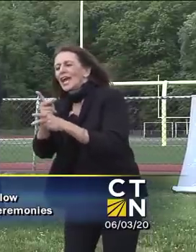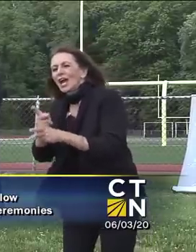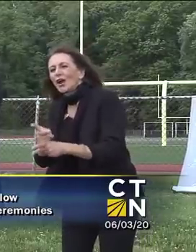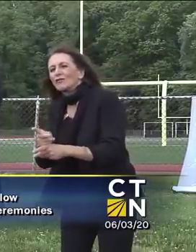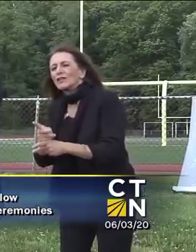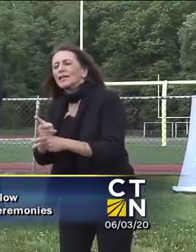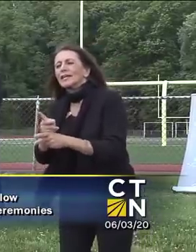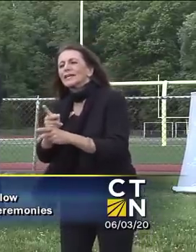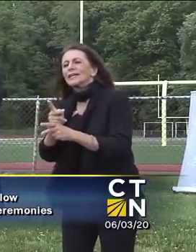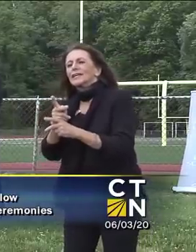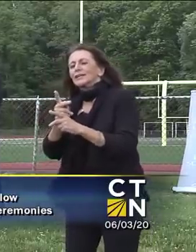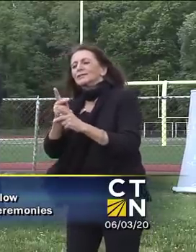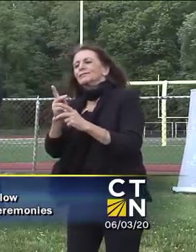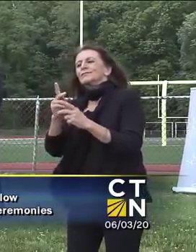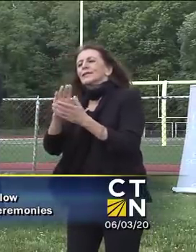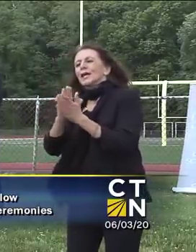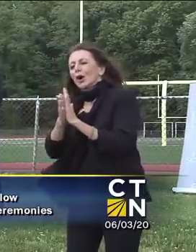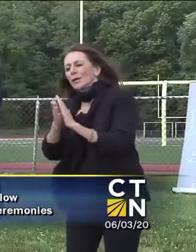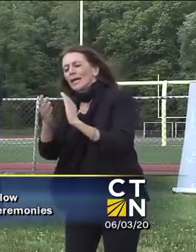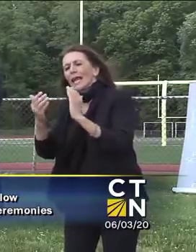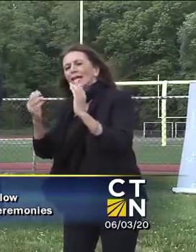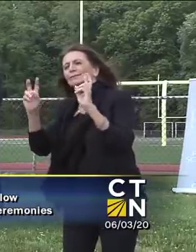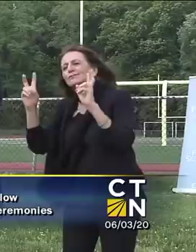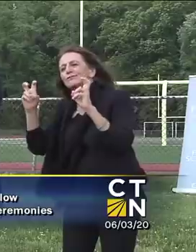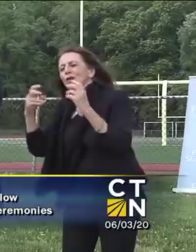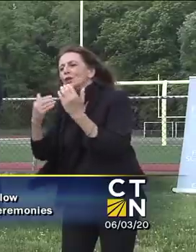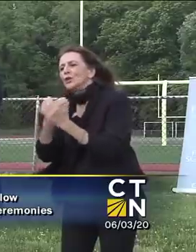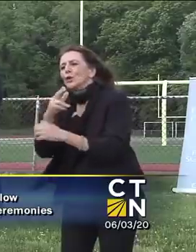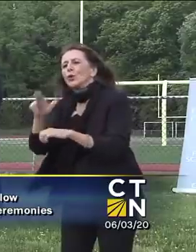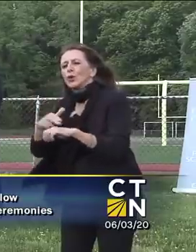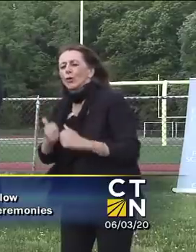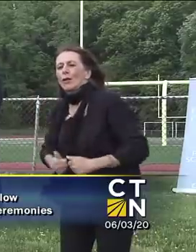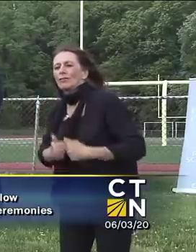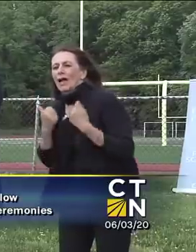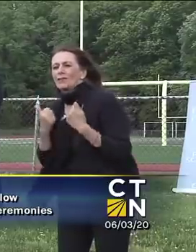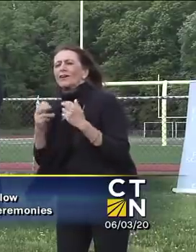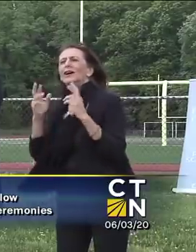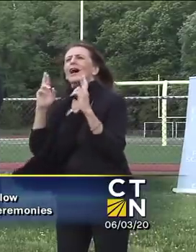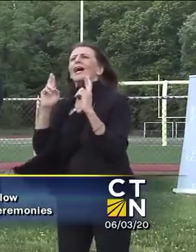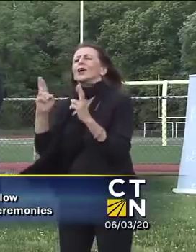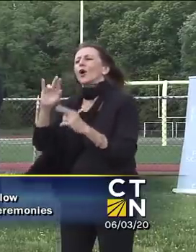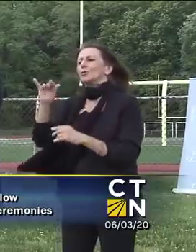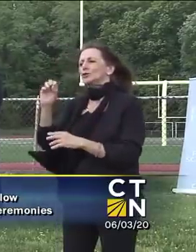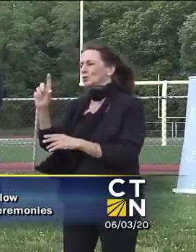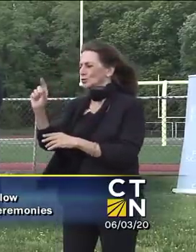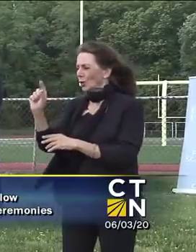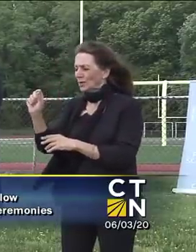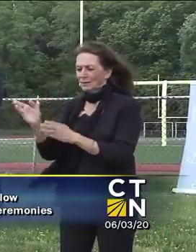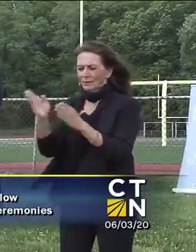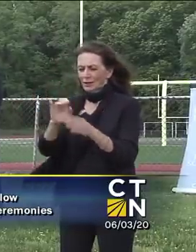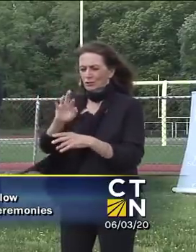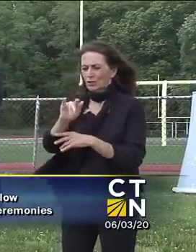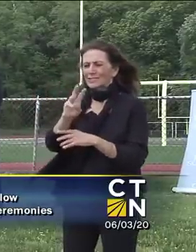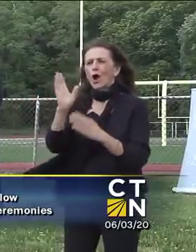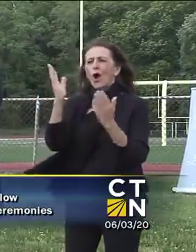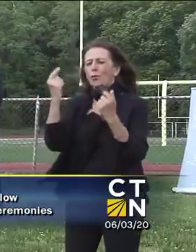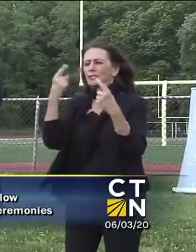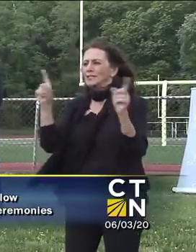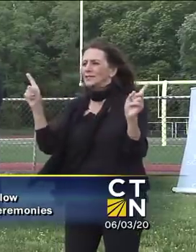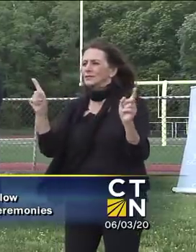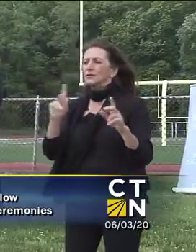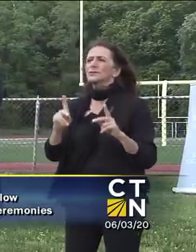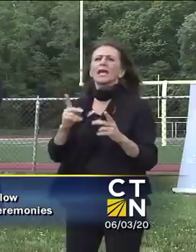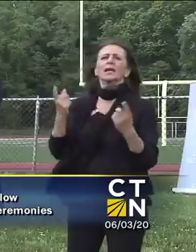new normal. And I hope to God that this works on June 20th. It works on July 6th. Everybody says, what can I